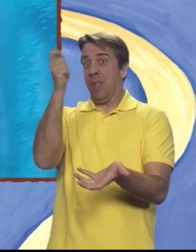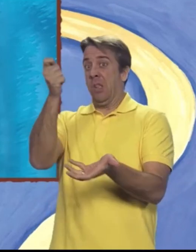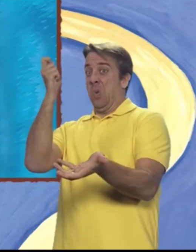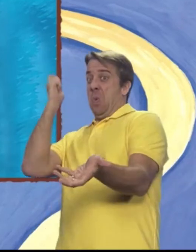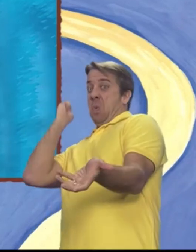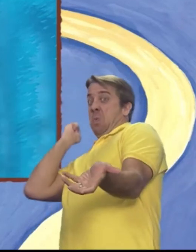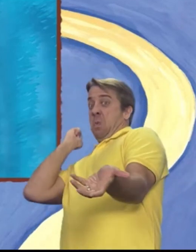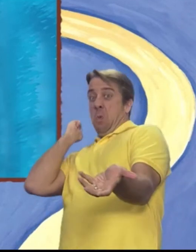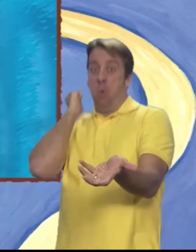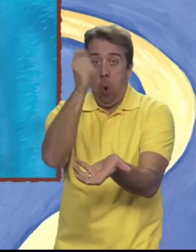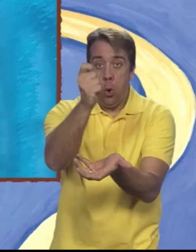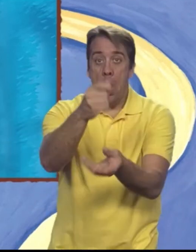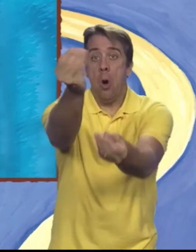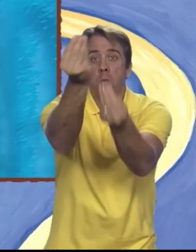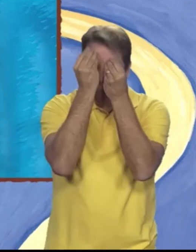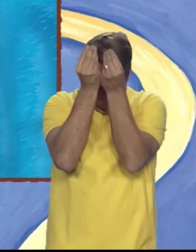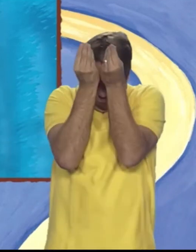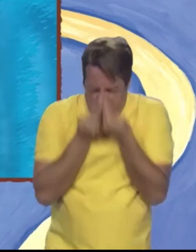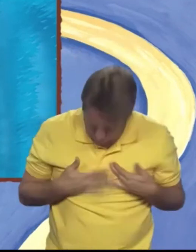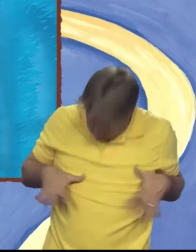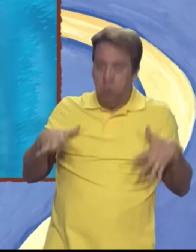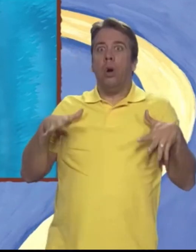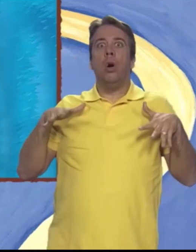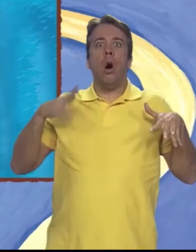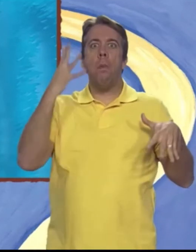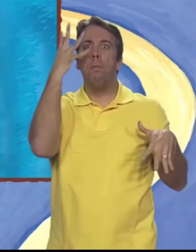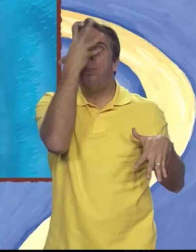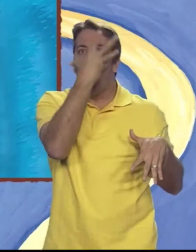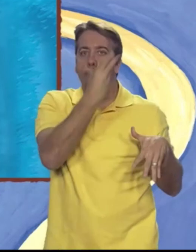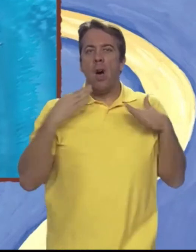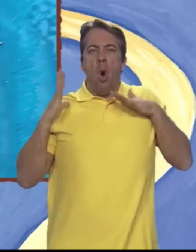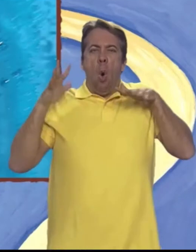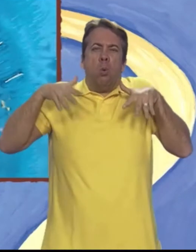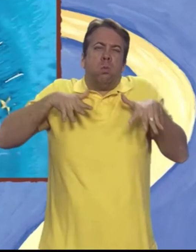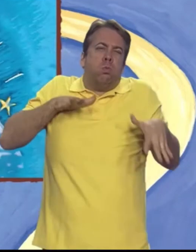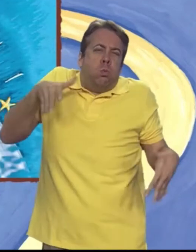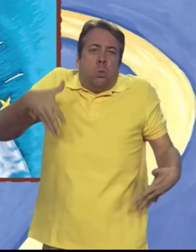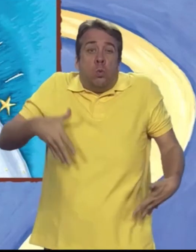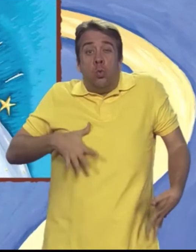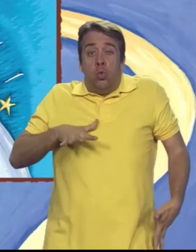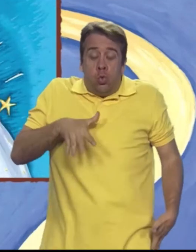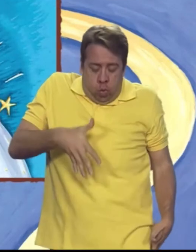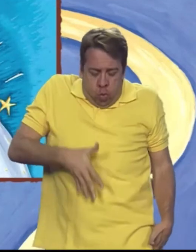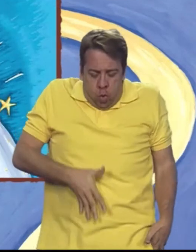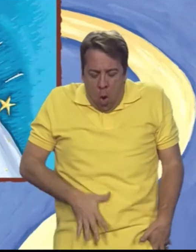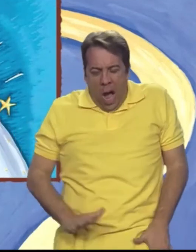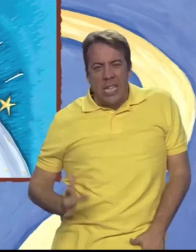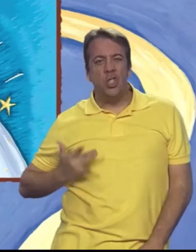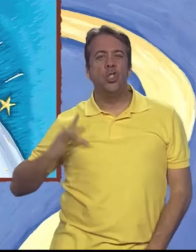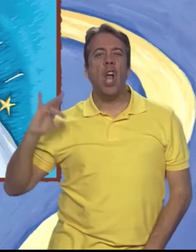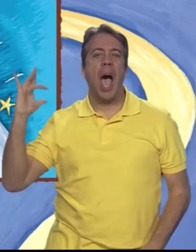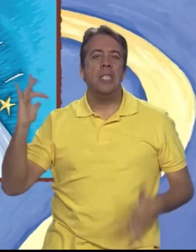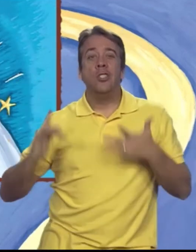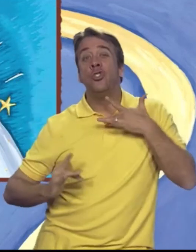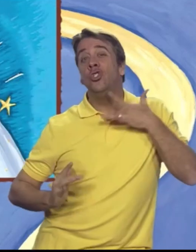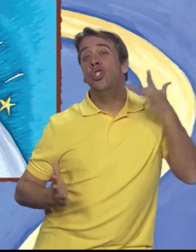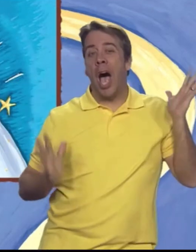Cinderella's rags miraculously turned into the most beautiful outfit of gold and silver, silk and